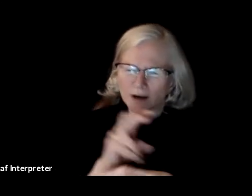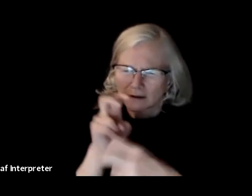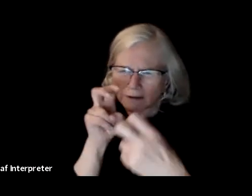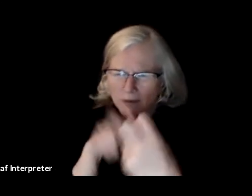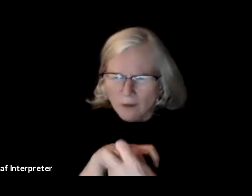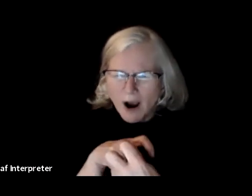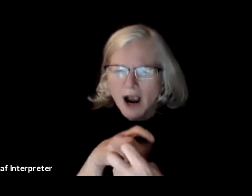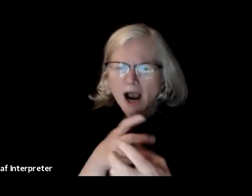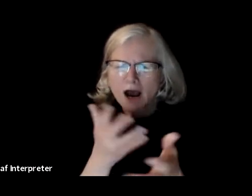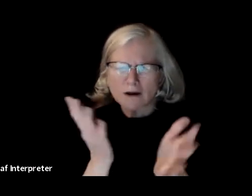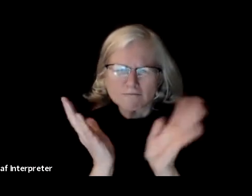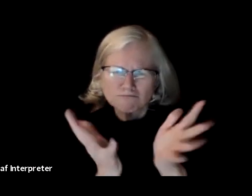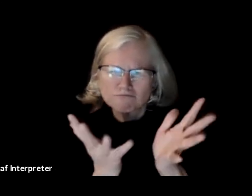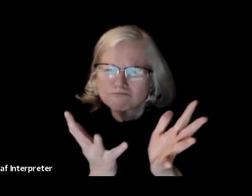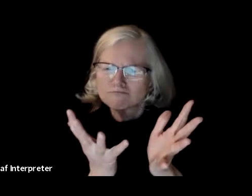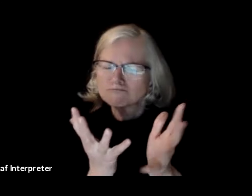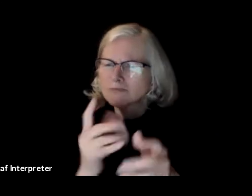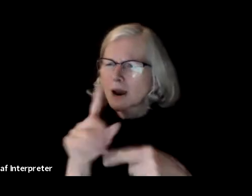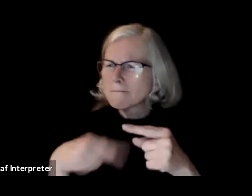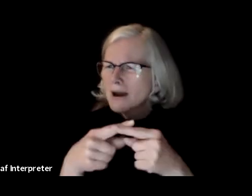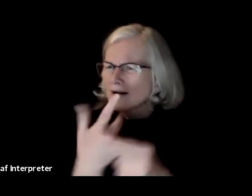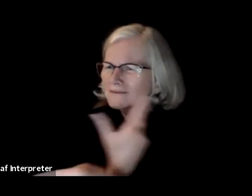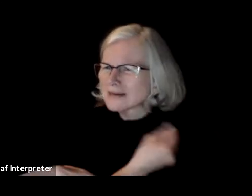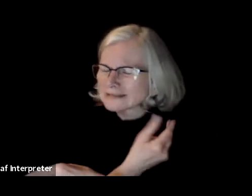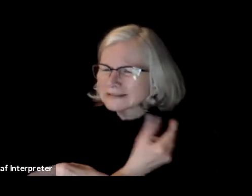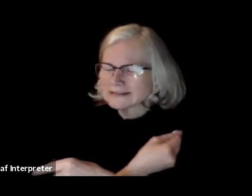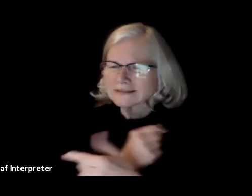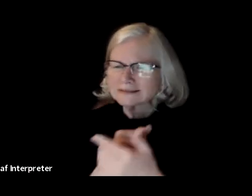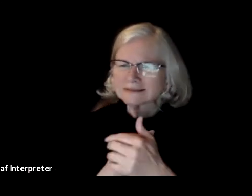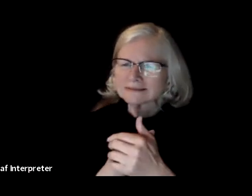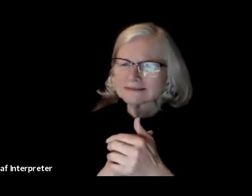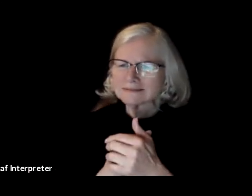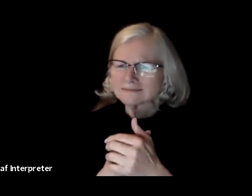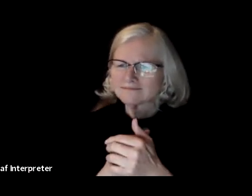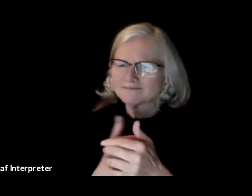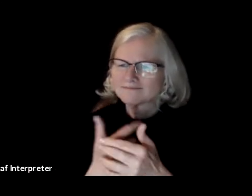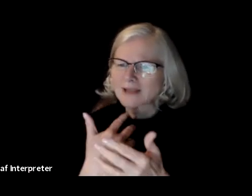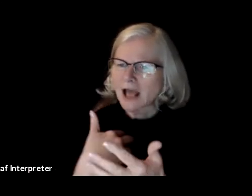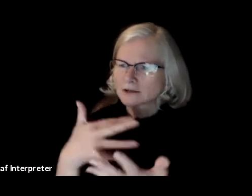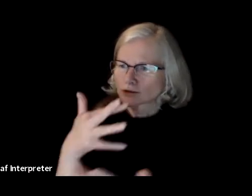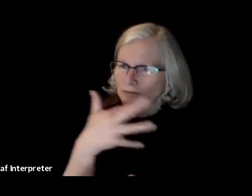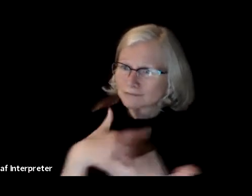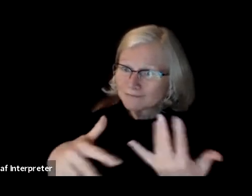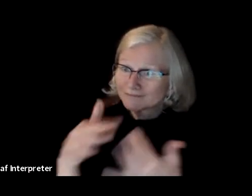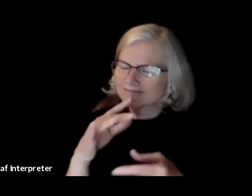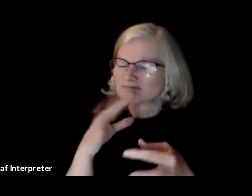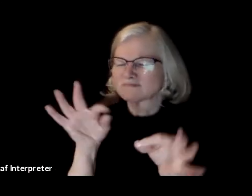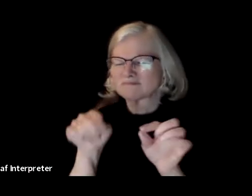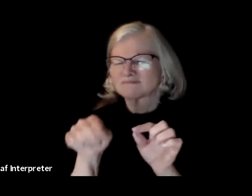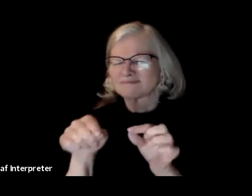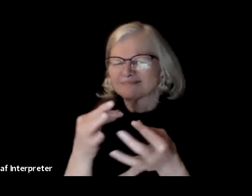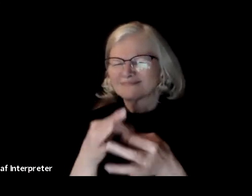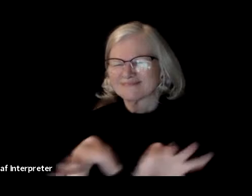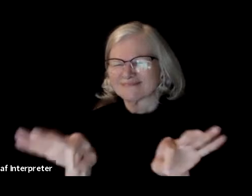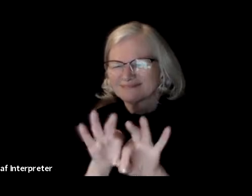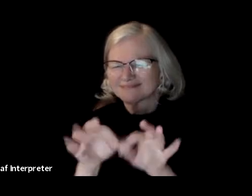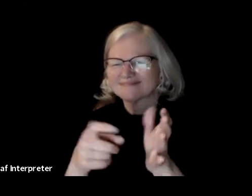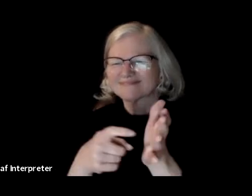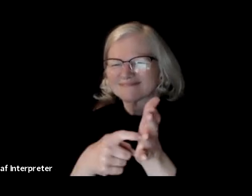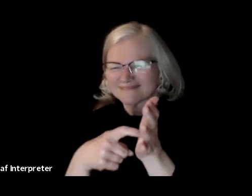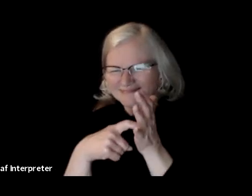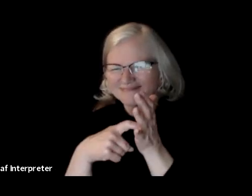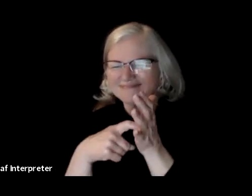social determinants of health of this workforce demand our attention. They have given so much of themselves to others over the last